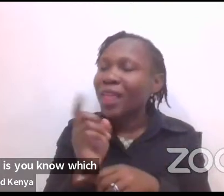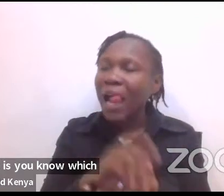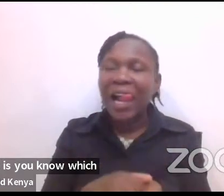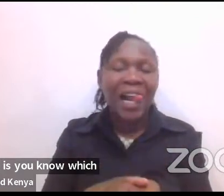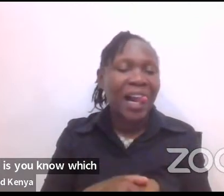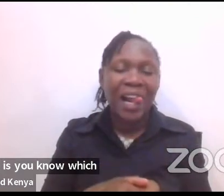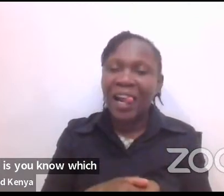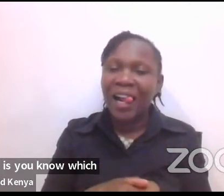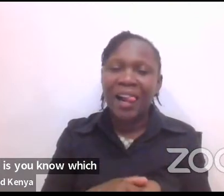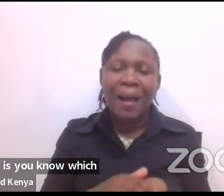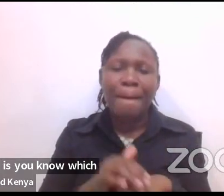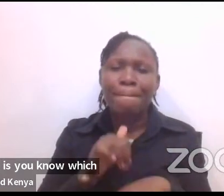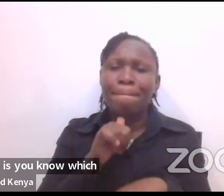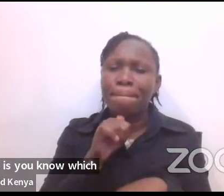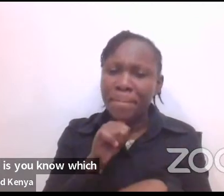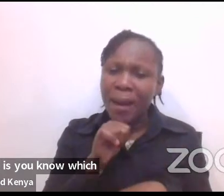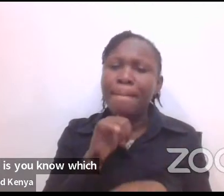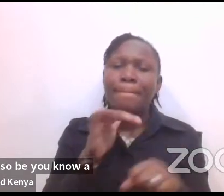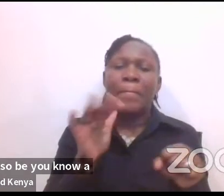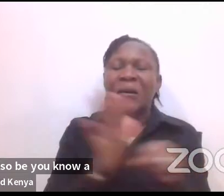overwhelming as well. And so just